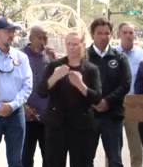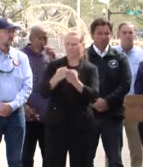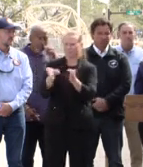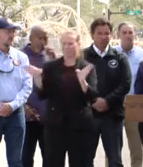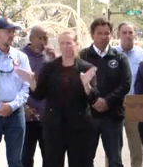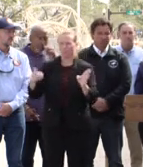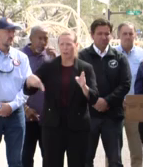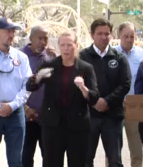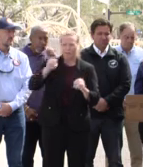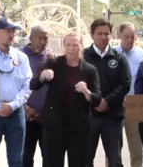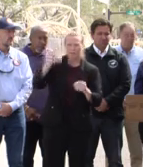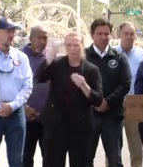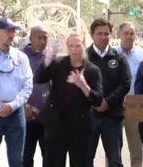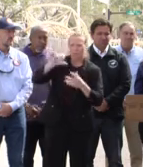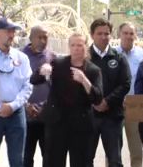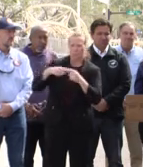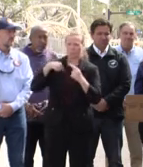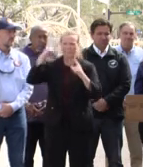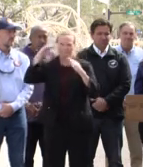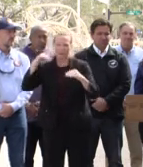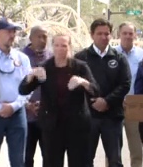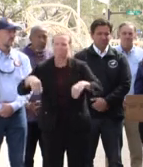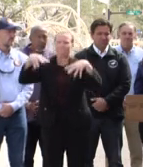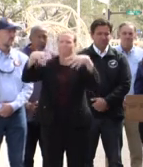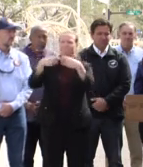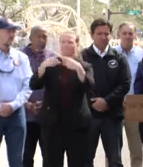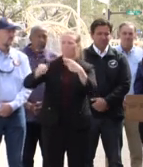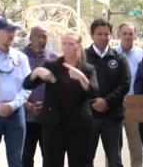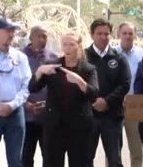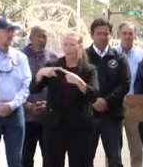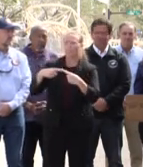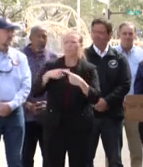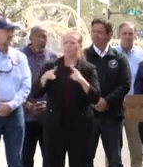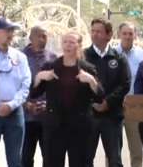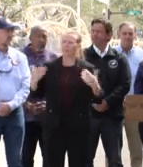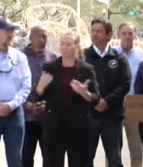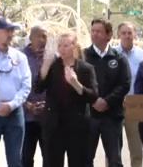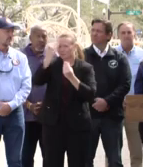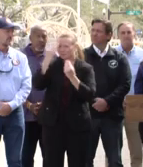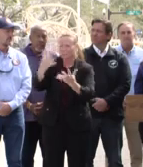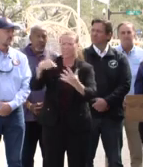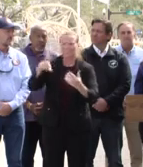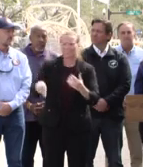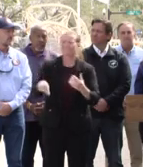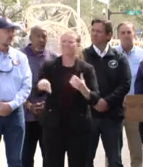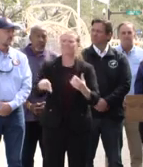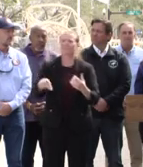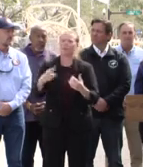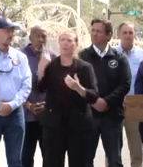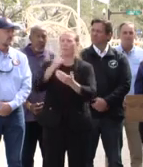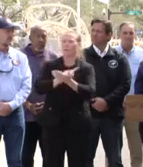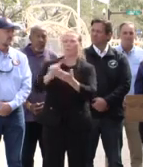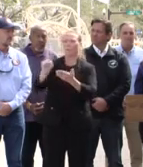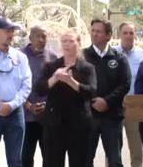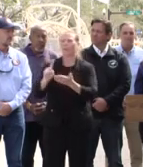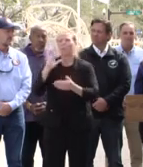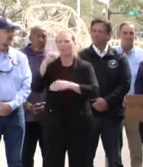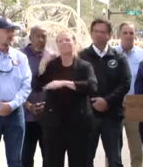on when we expect power to be restored, but I am here to tell you this is not weeks, this is